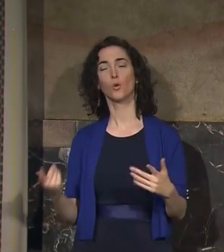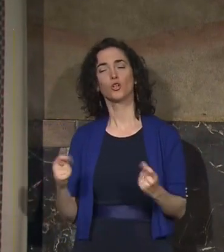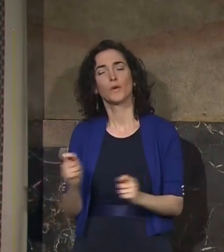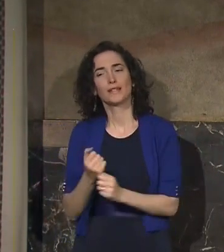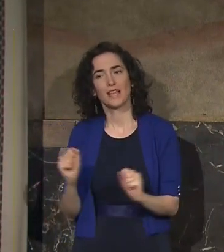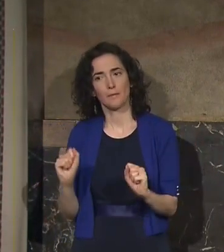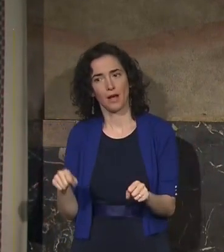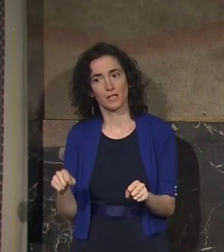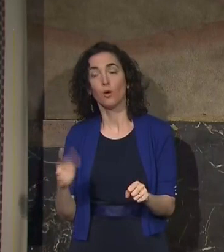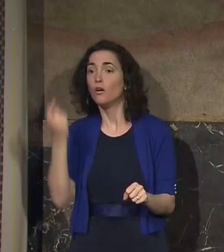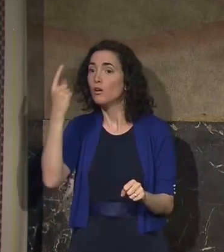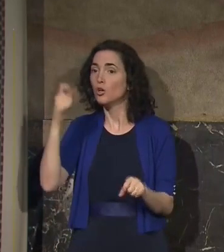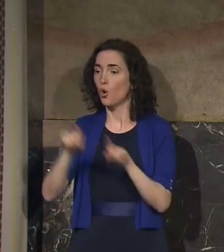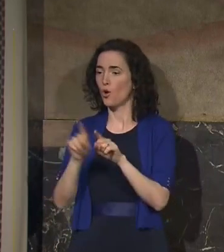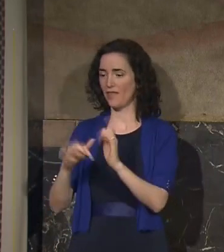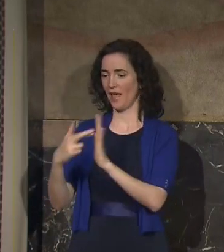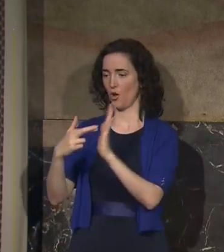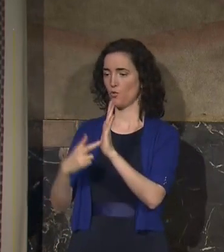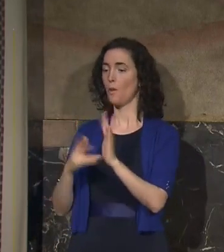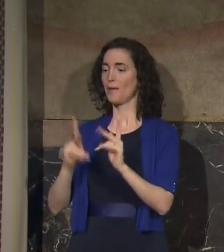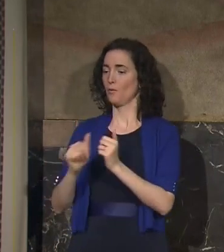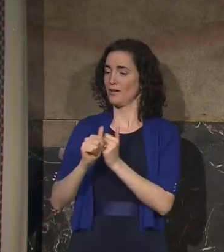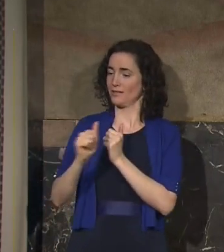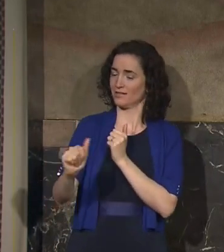and employees.